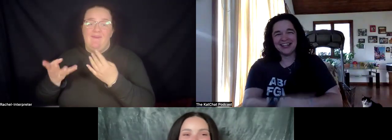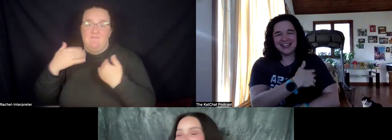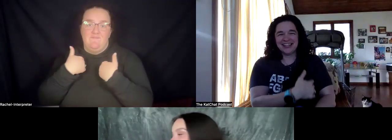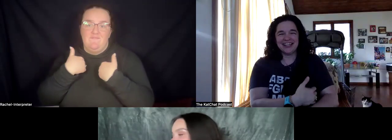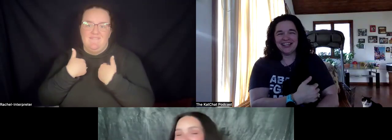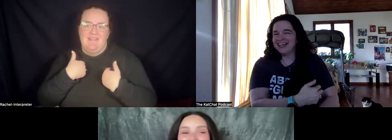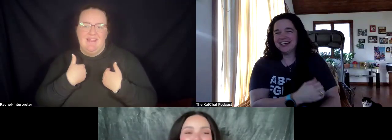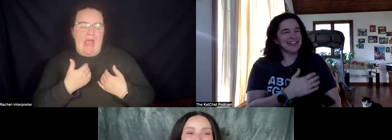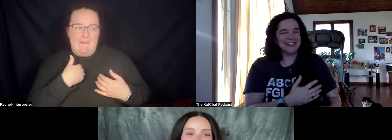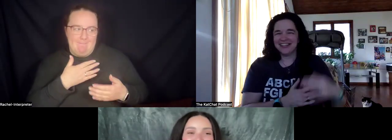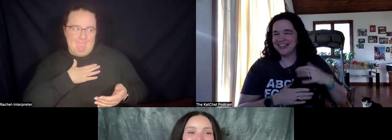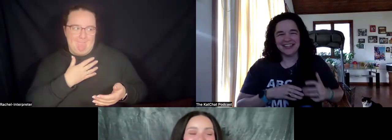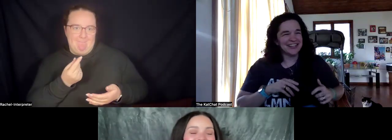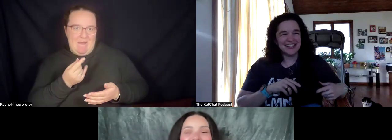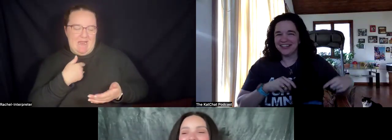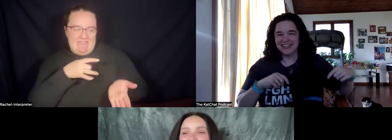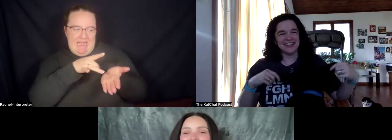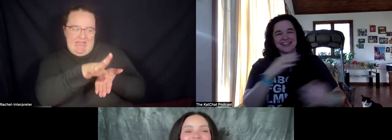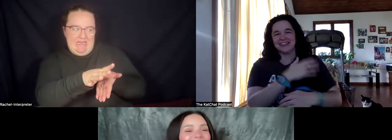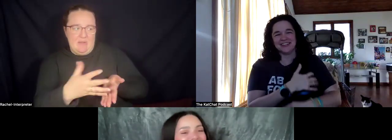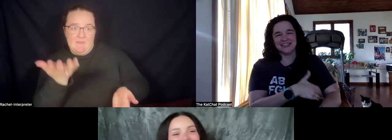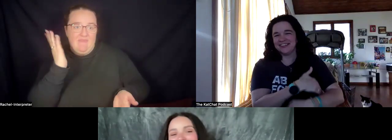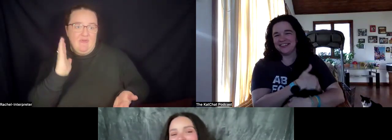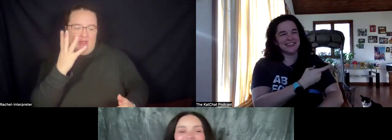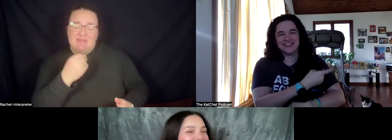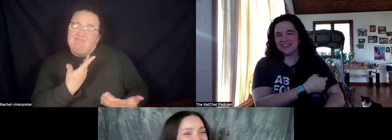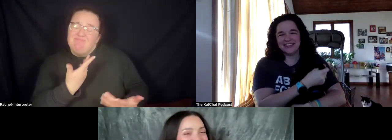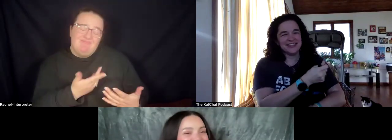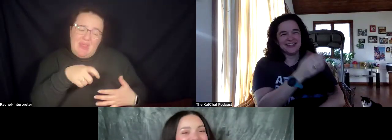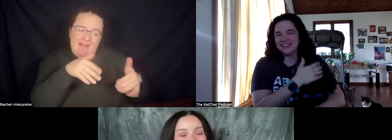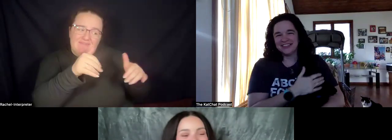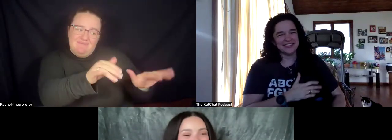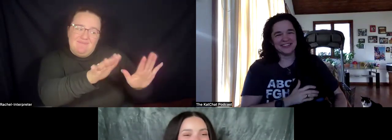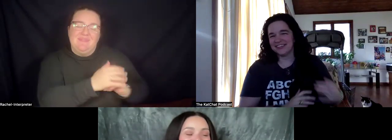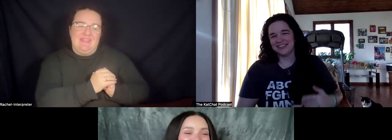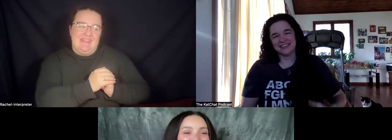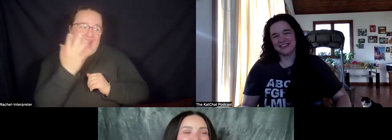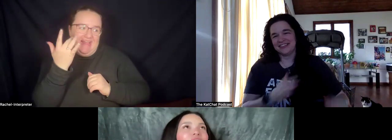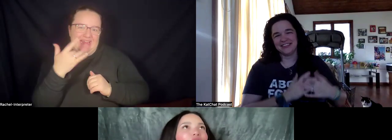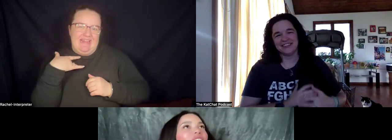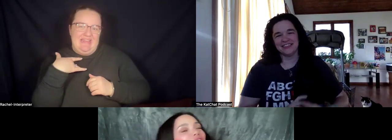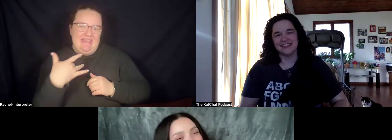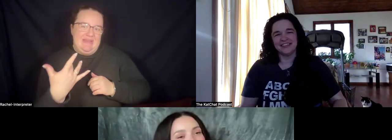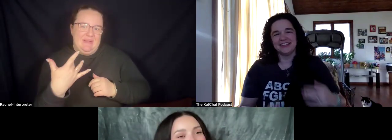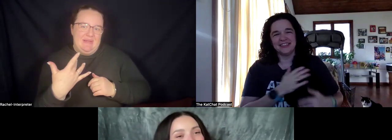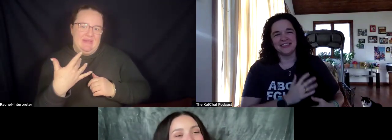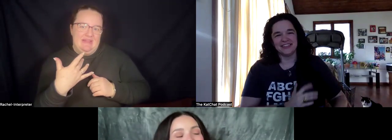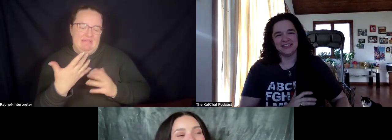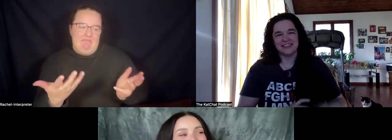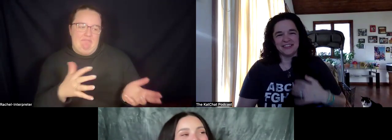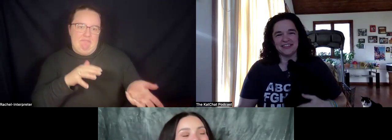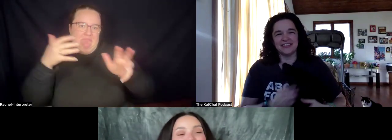had to kick mine out. Mine was sleeping, and I was like, "No, you gotta go out," because they do